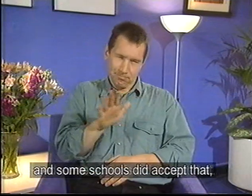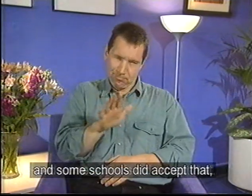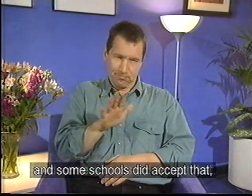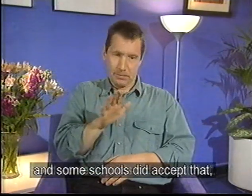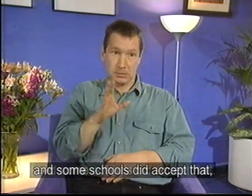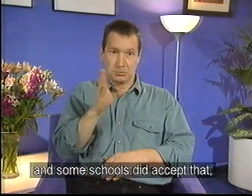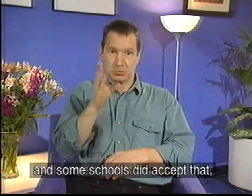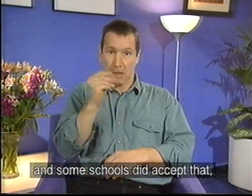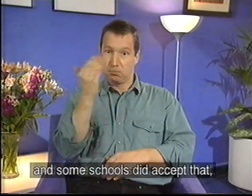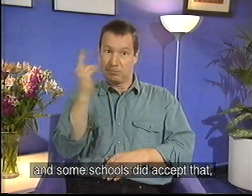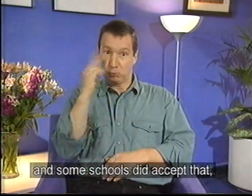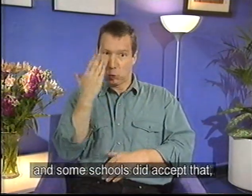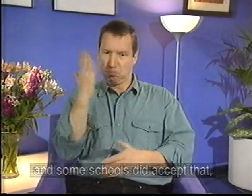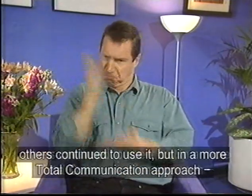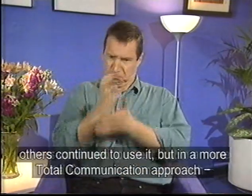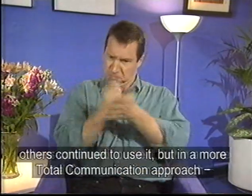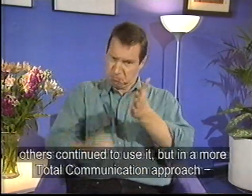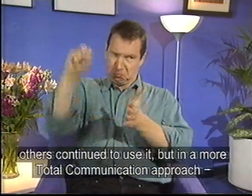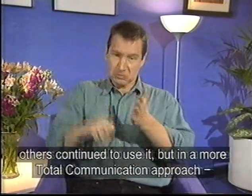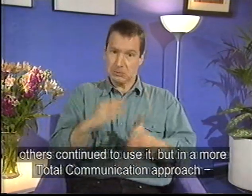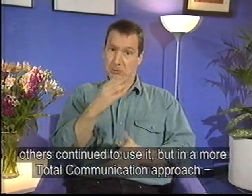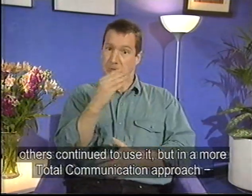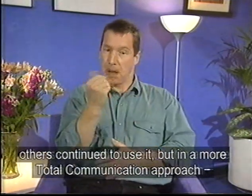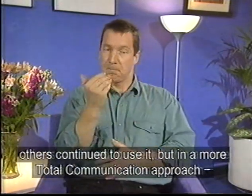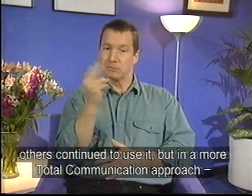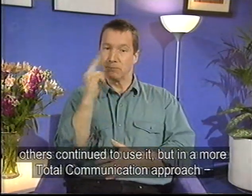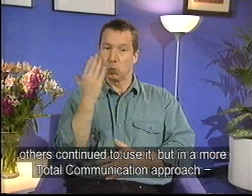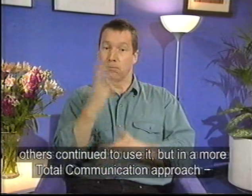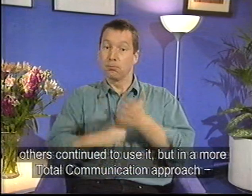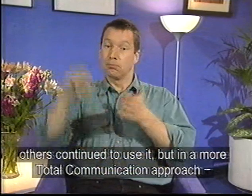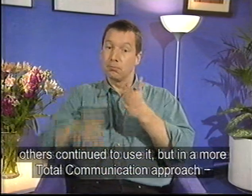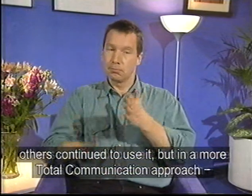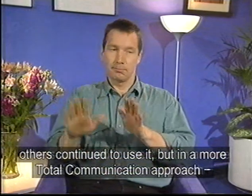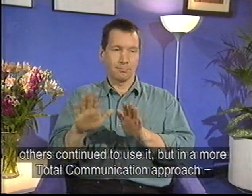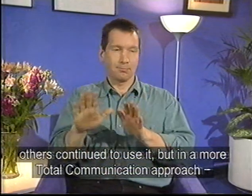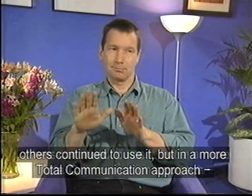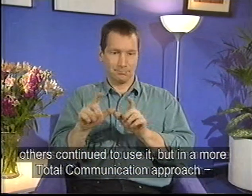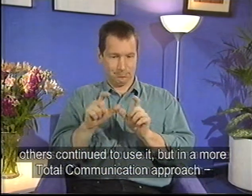accept that, others continued to use it, but in a more total